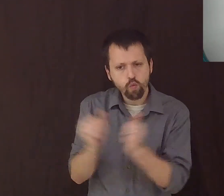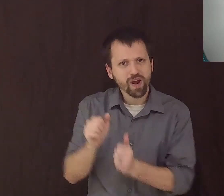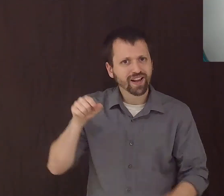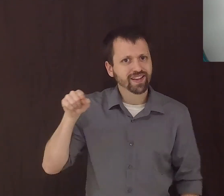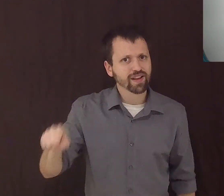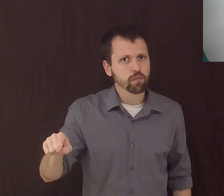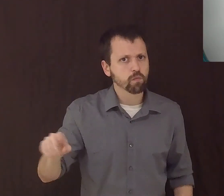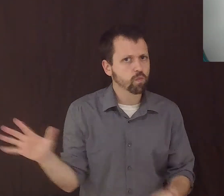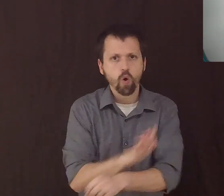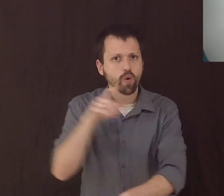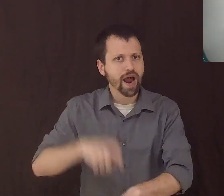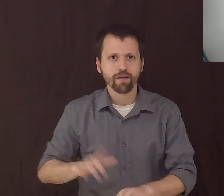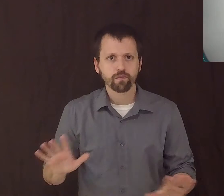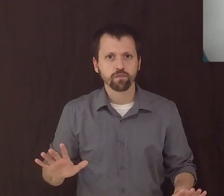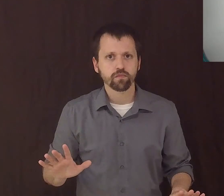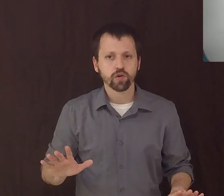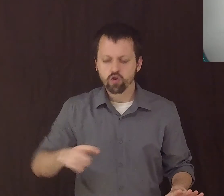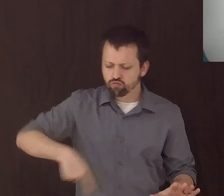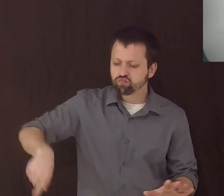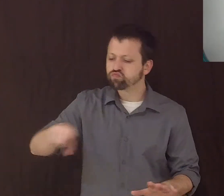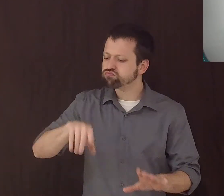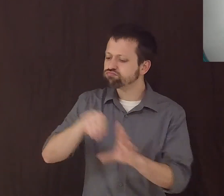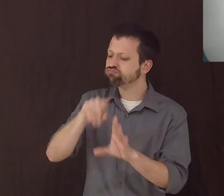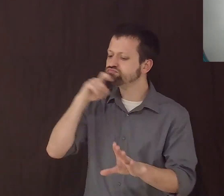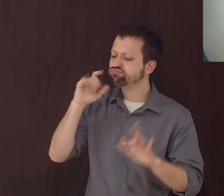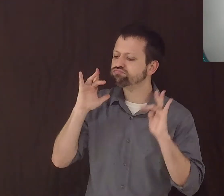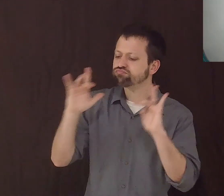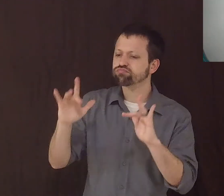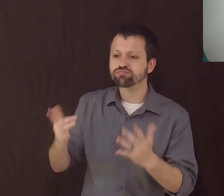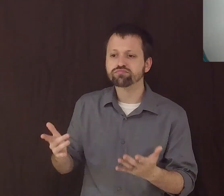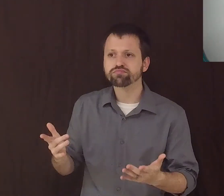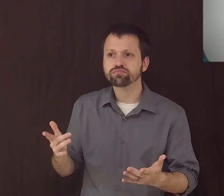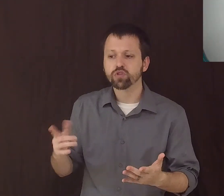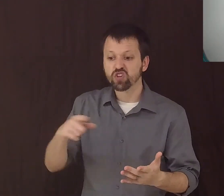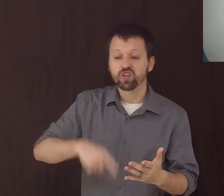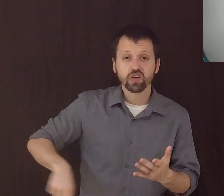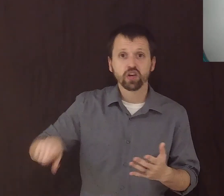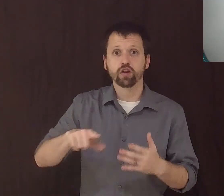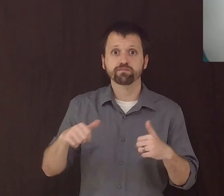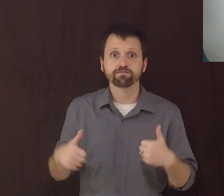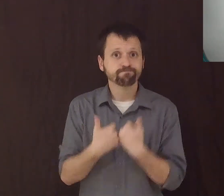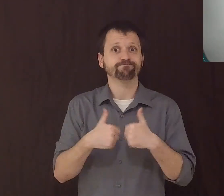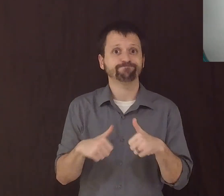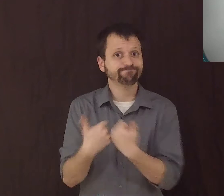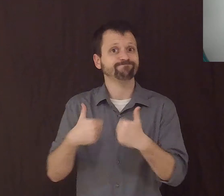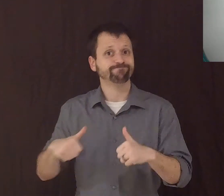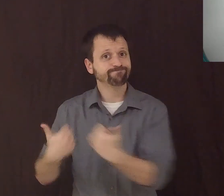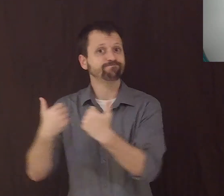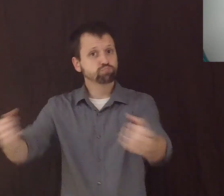so while they're in the wilderness, we know as we study the Bible that they encountered adverse